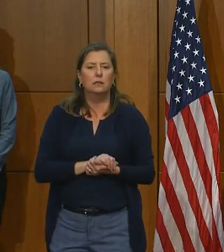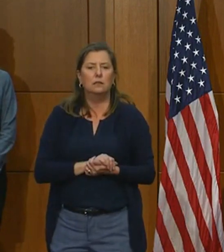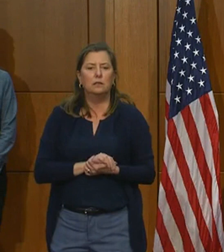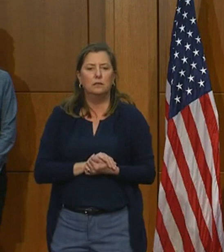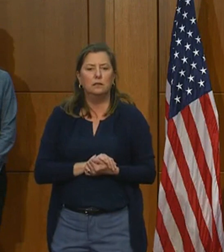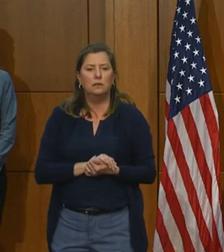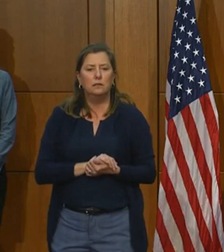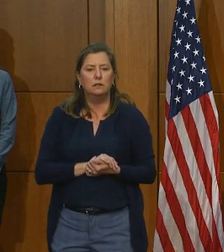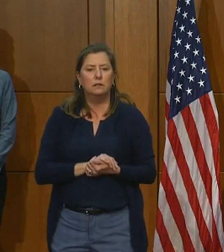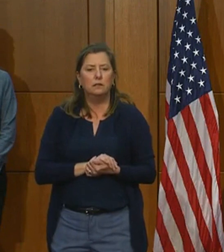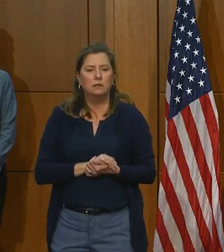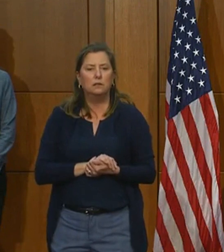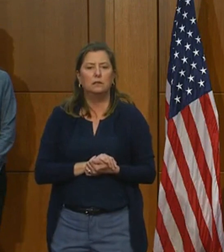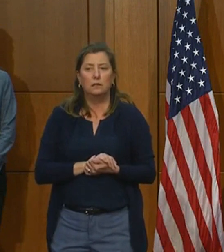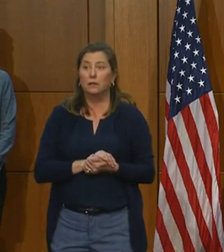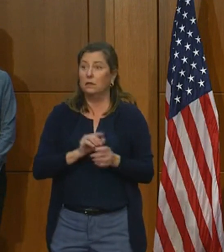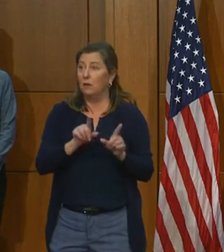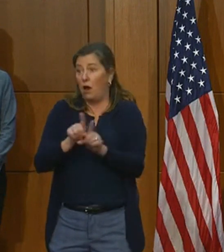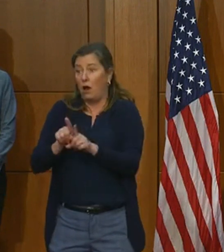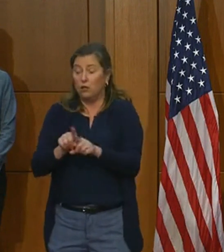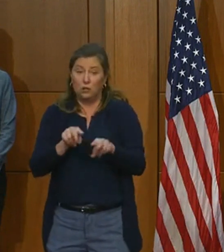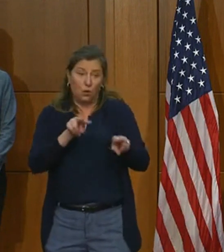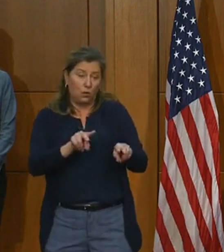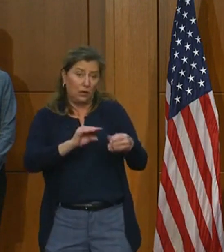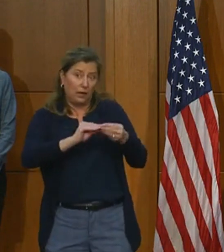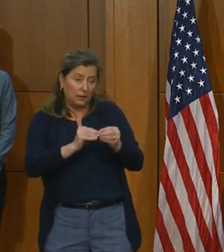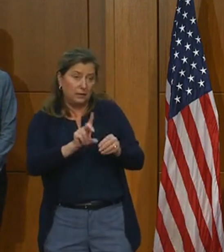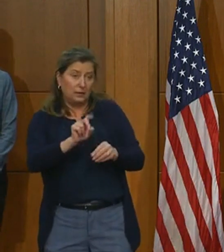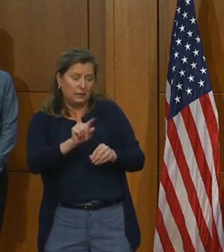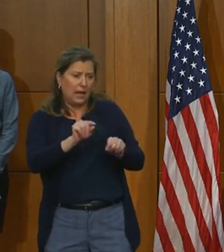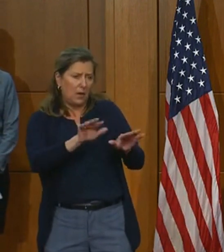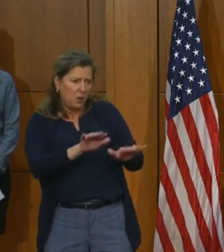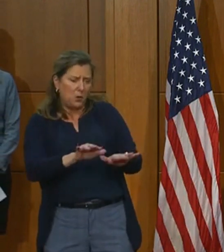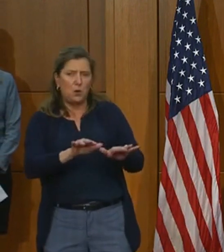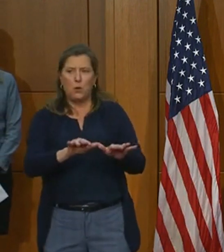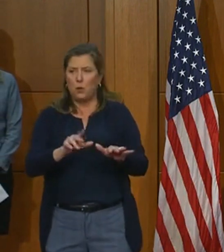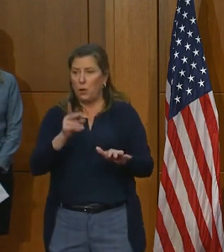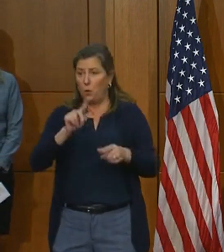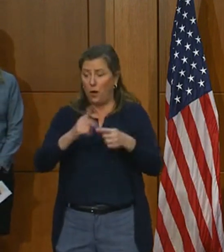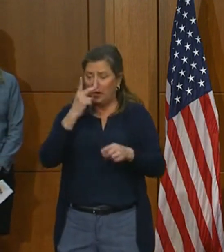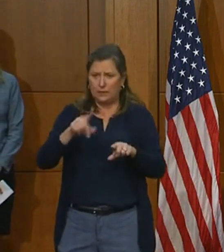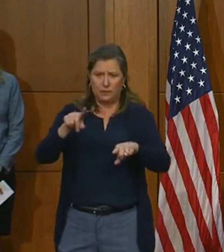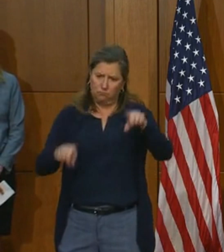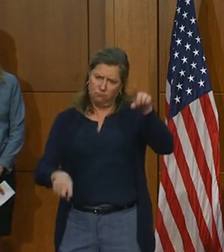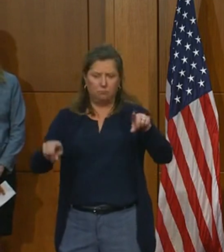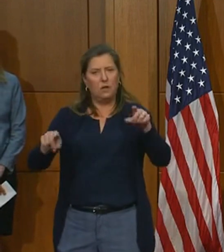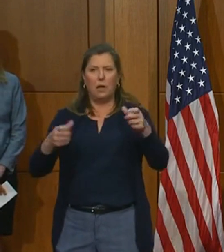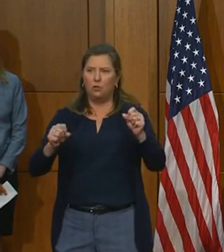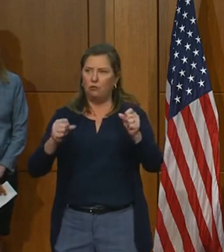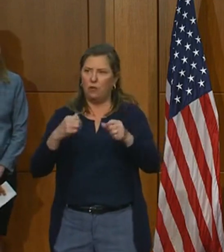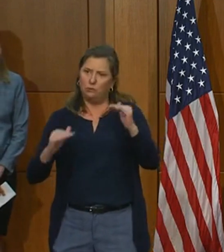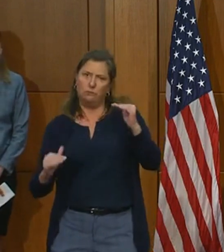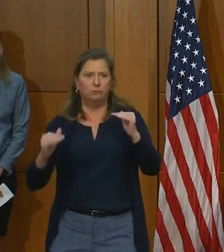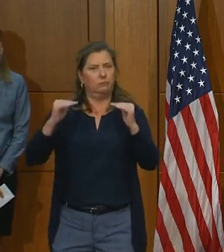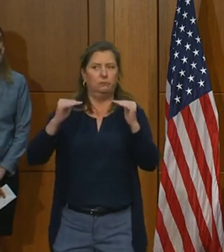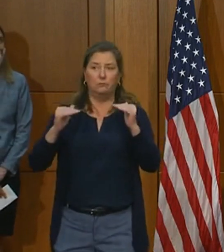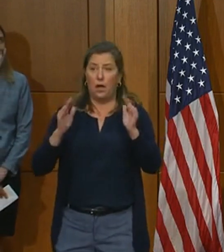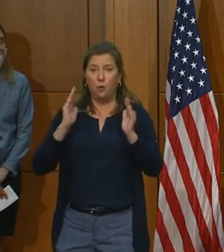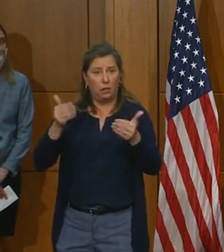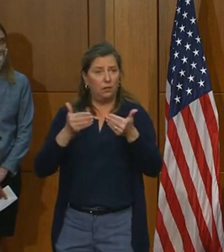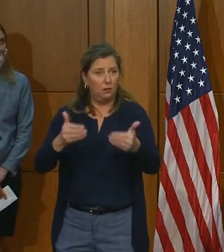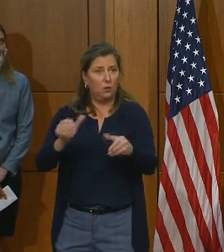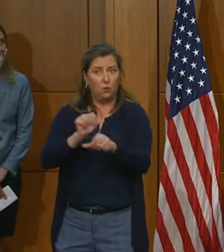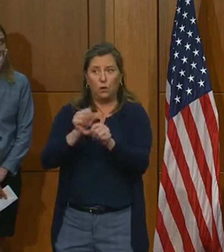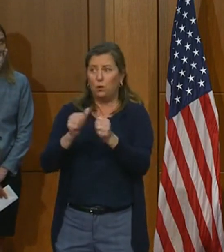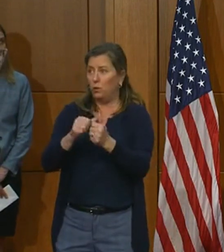say that I follow the data and work on these areas of inequities as we move forward, and I'll continue to work with the Black